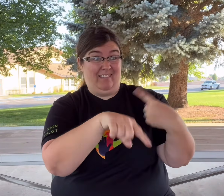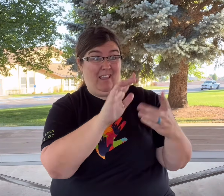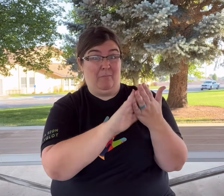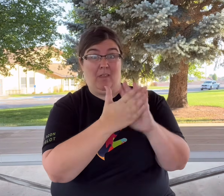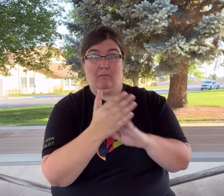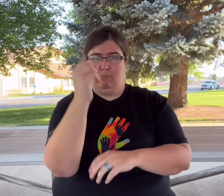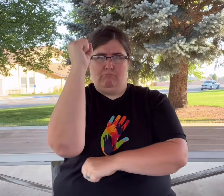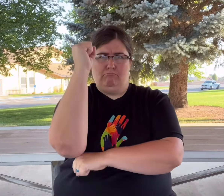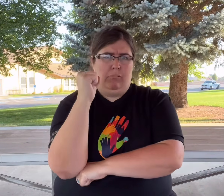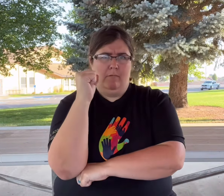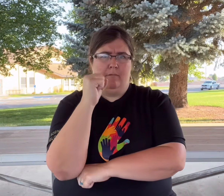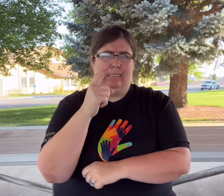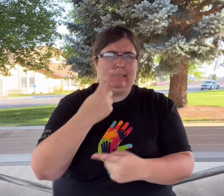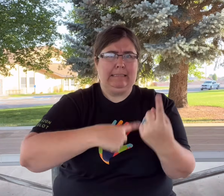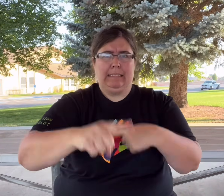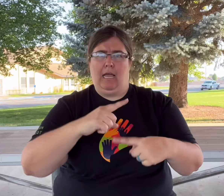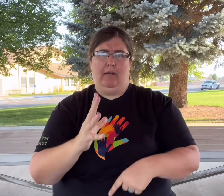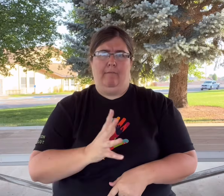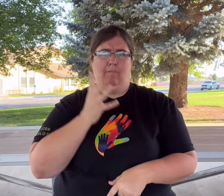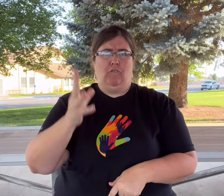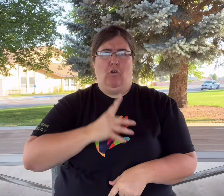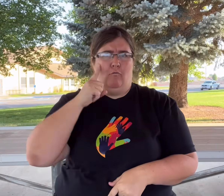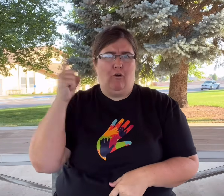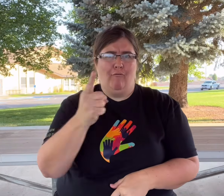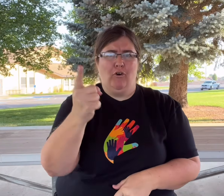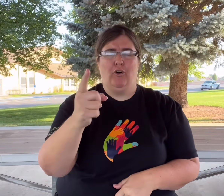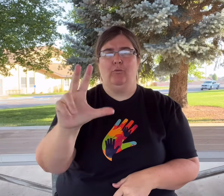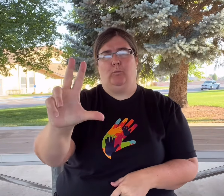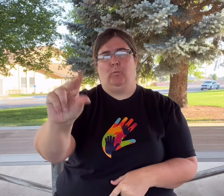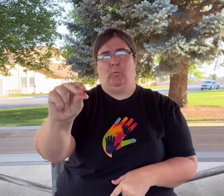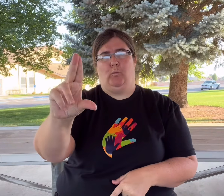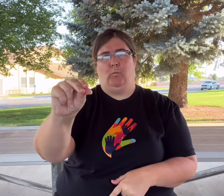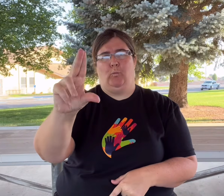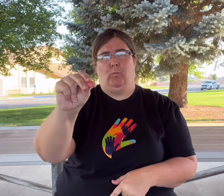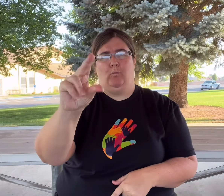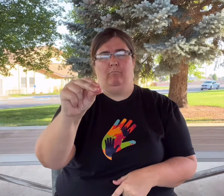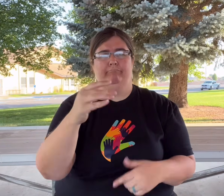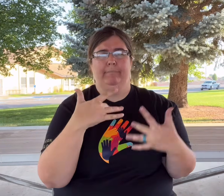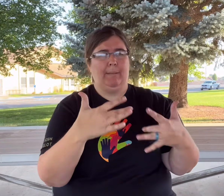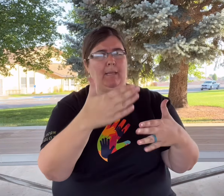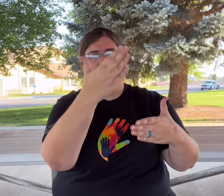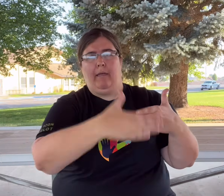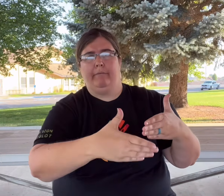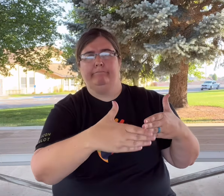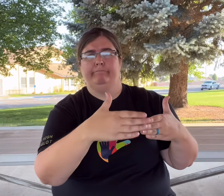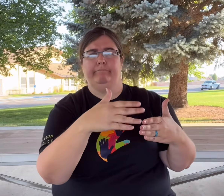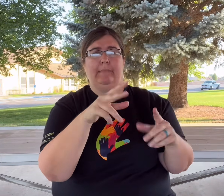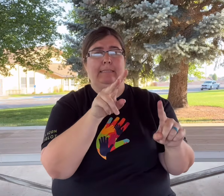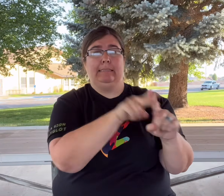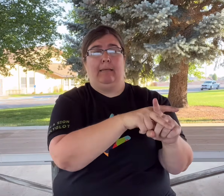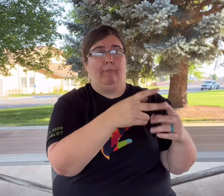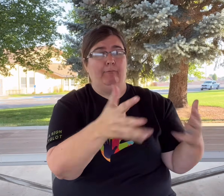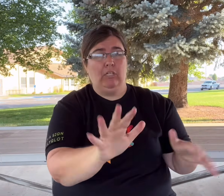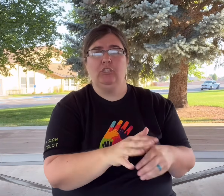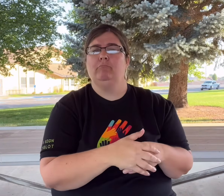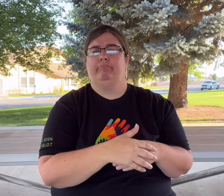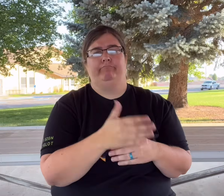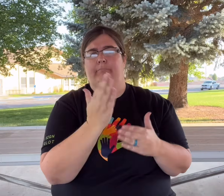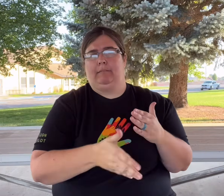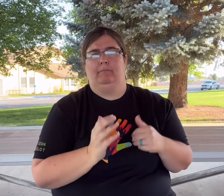But again, does that sign become an official sign for Dr. Sarah Wyndham forever? No, it typically ends at the end of that